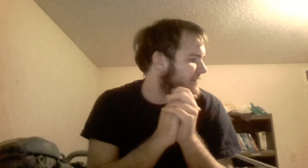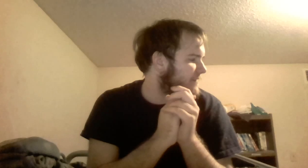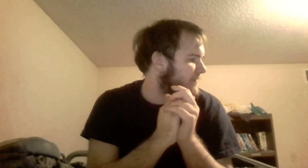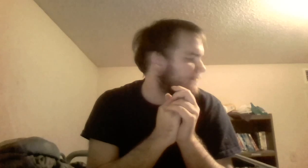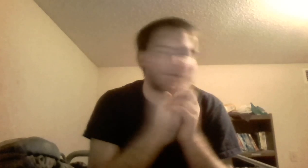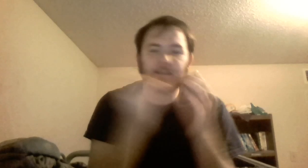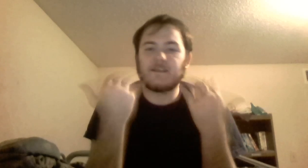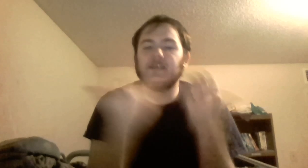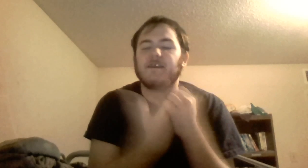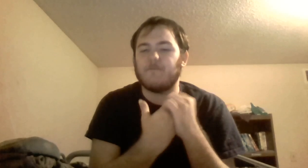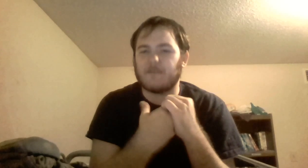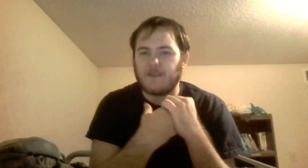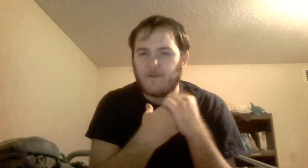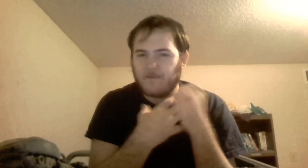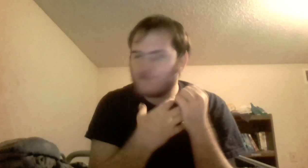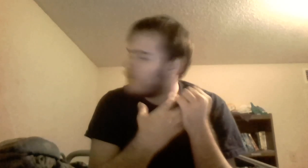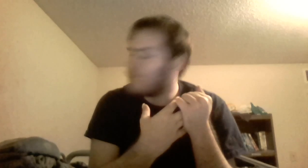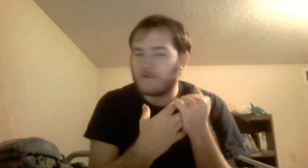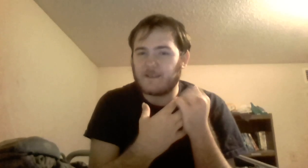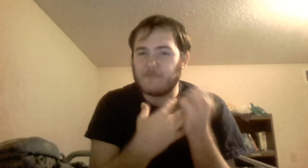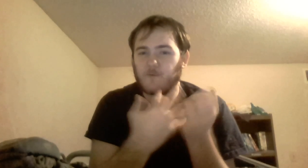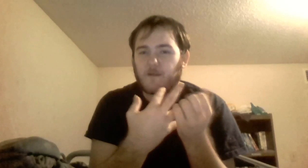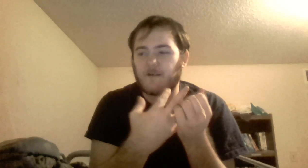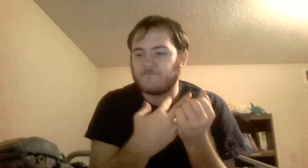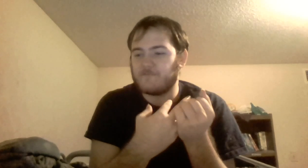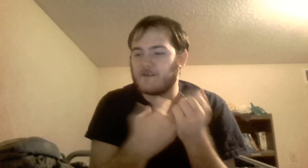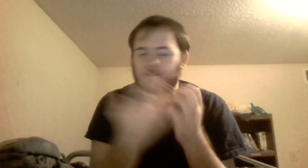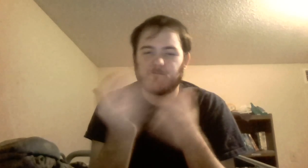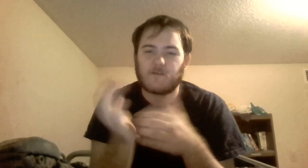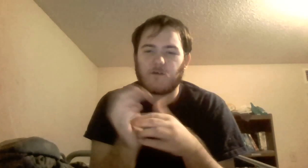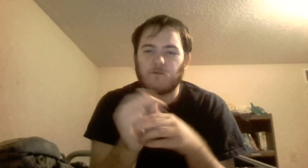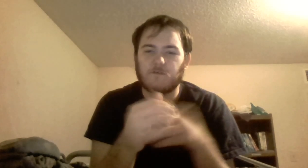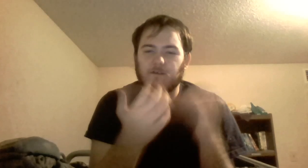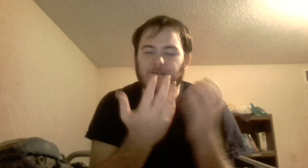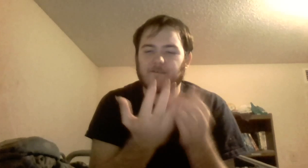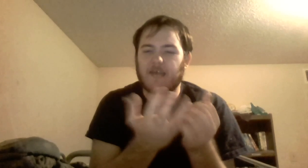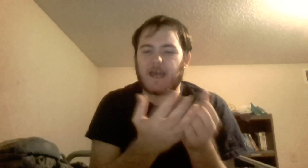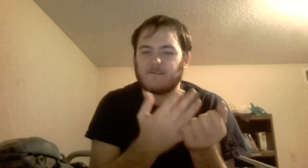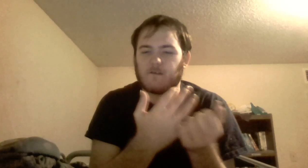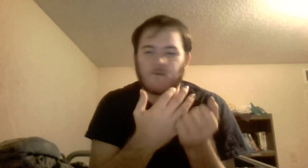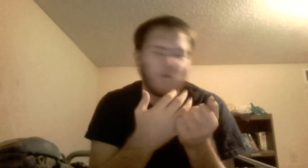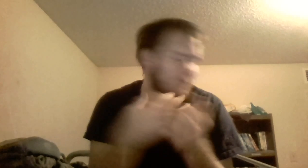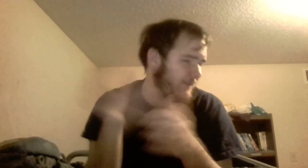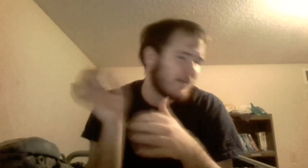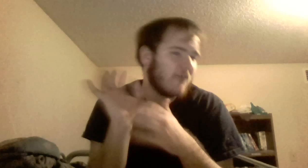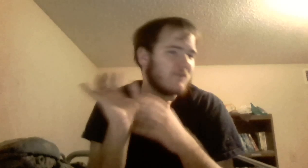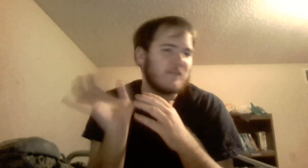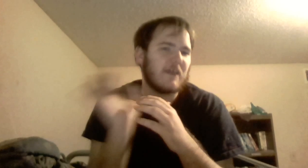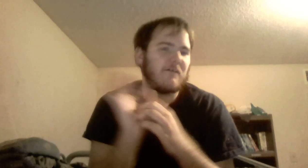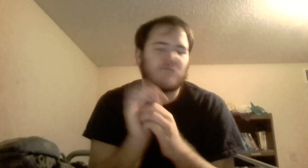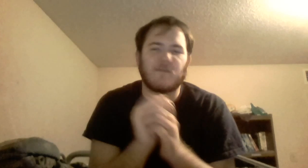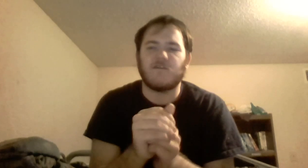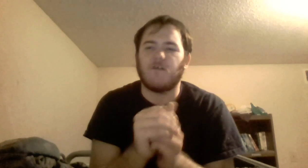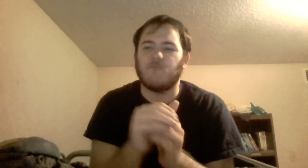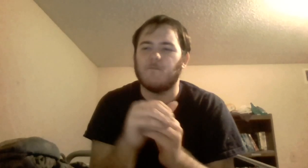you know, and seeing him, and it's cool to see more about the owner and the dad, and whatever. Hopefully, the others will get information on them.